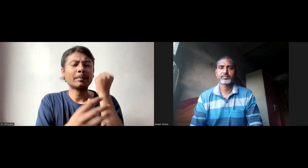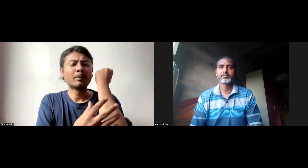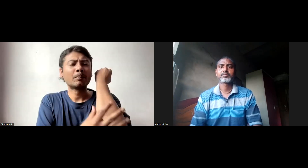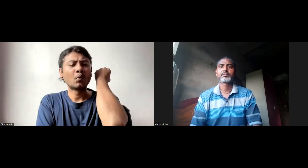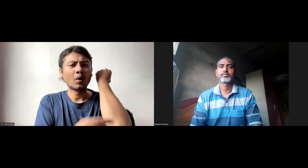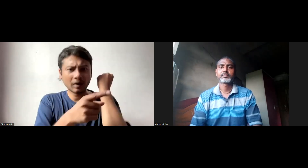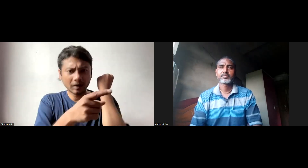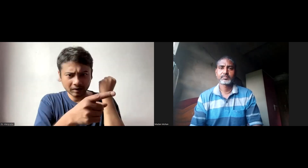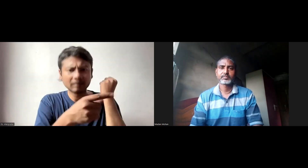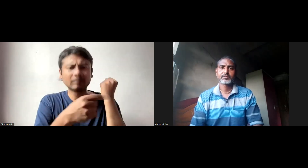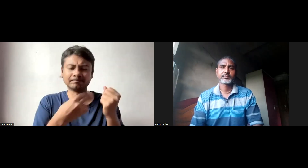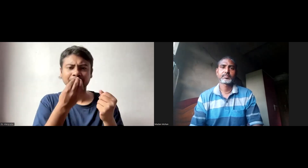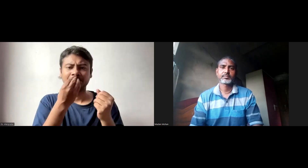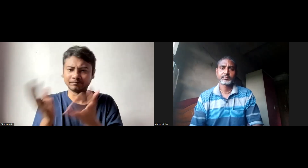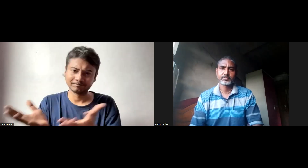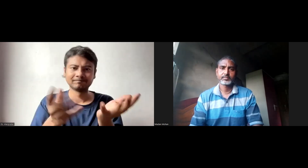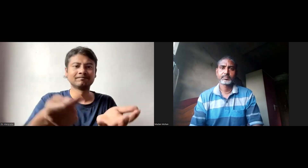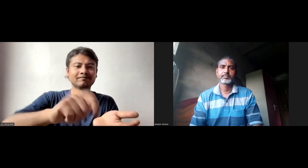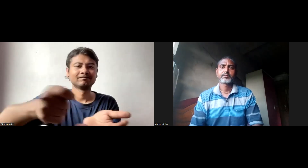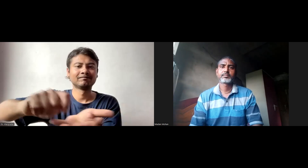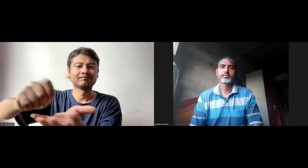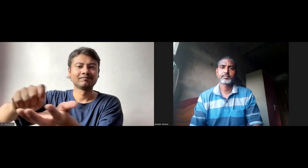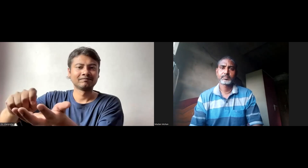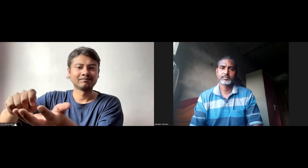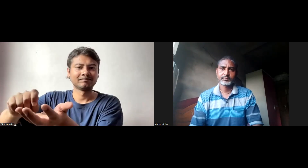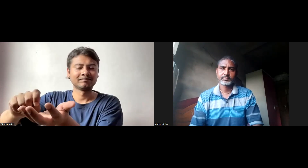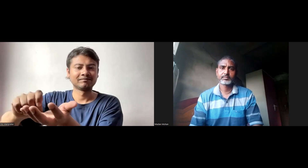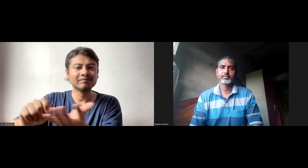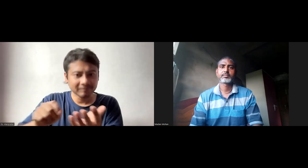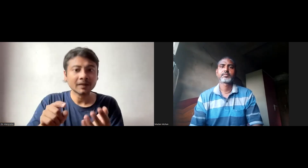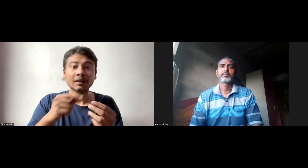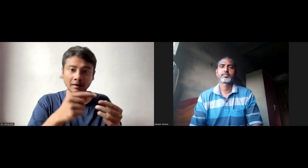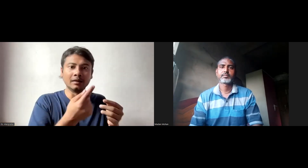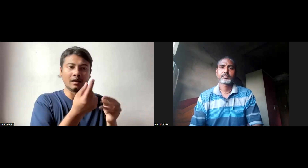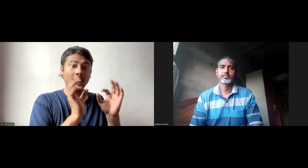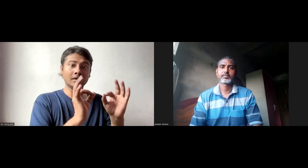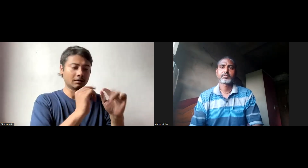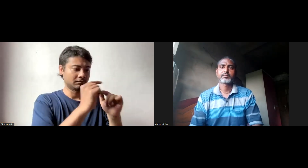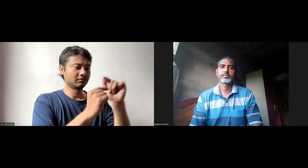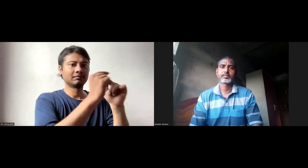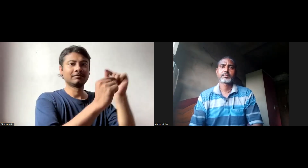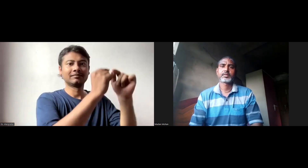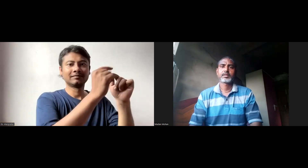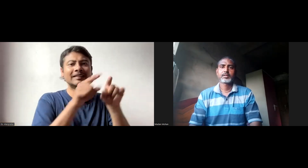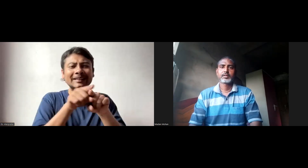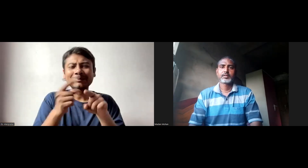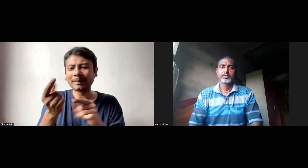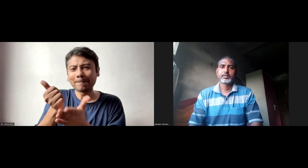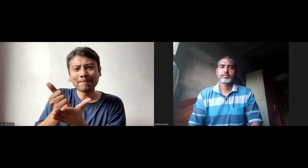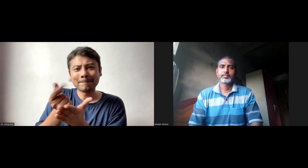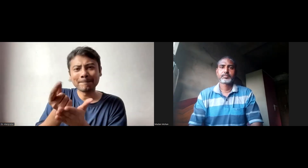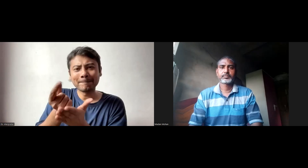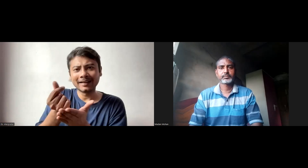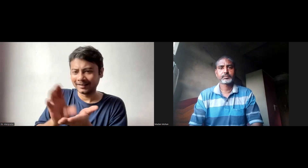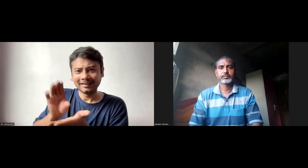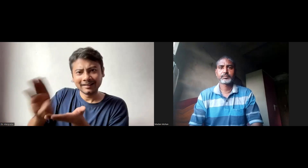to it. It will go as your bank balance, like how we deposit some money into your account. Similarly, all that gets recorded in with